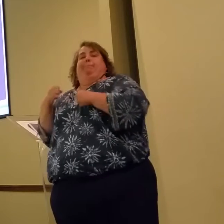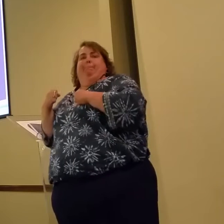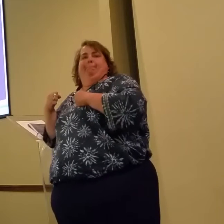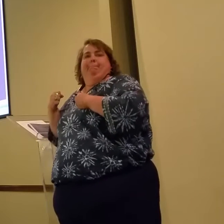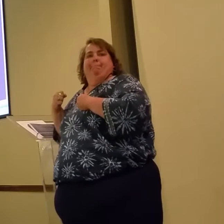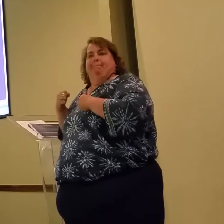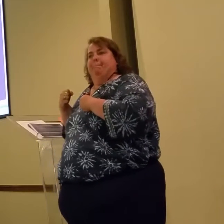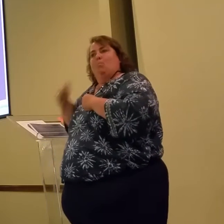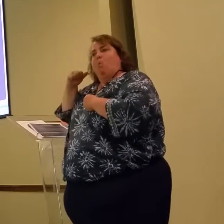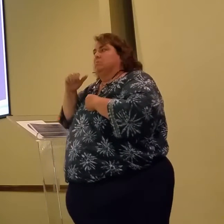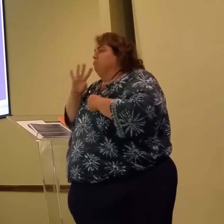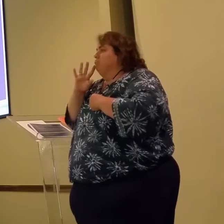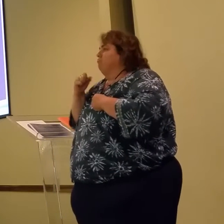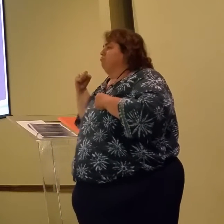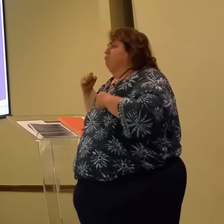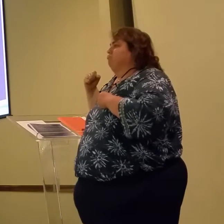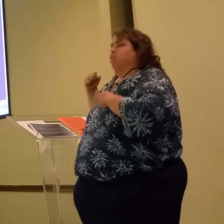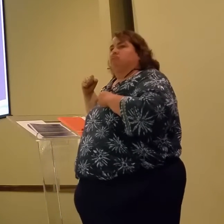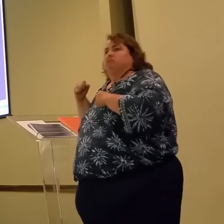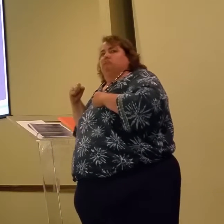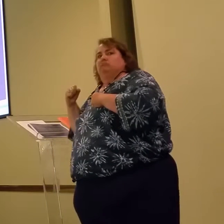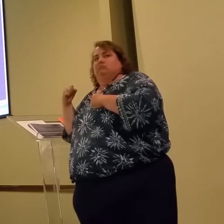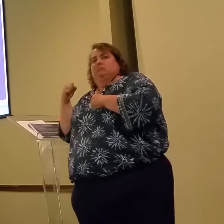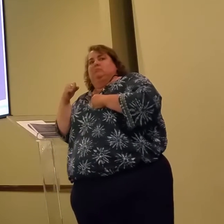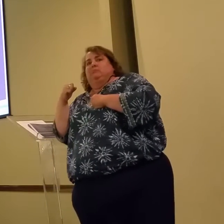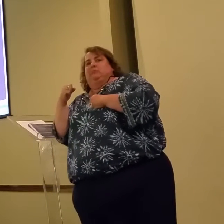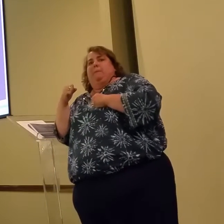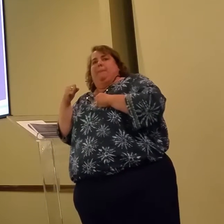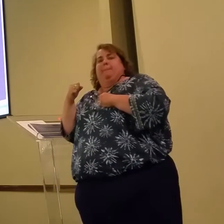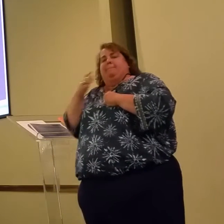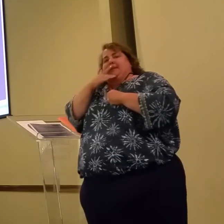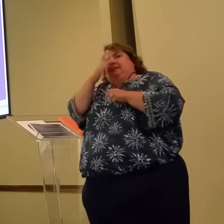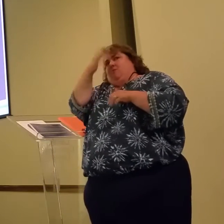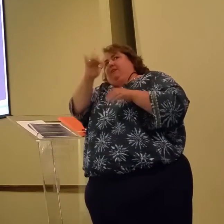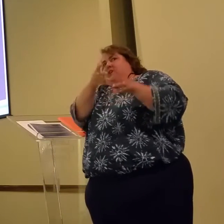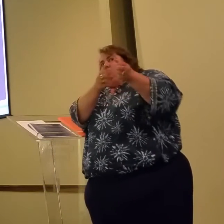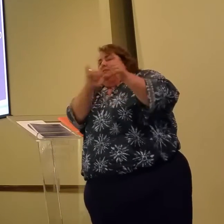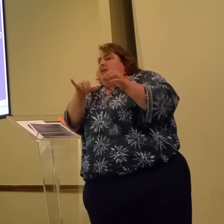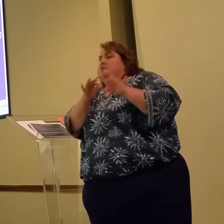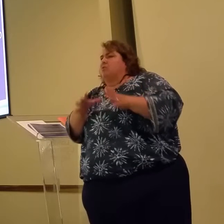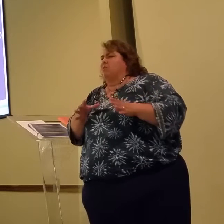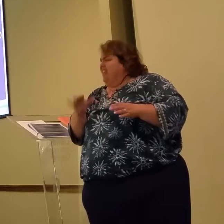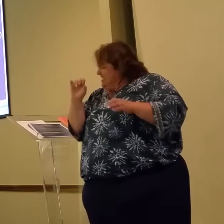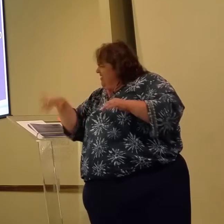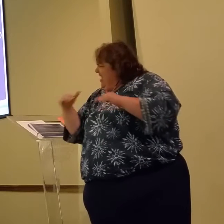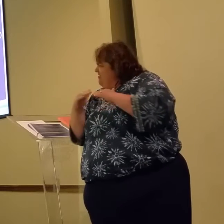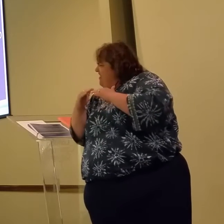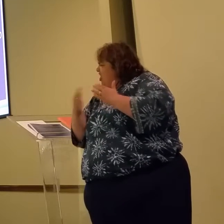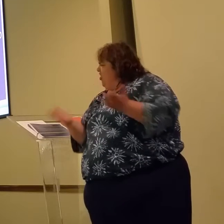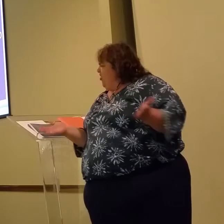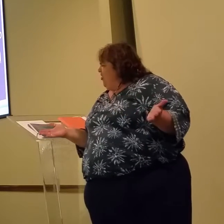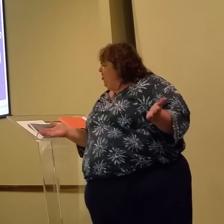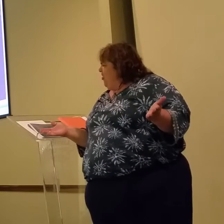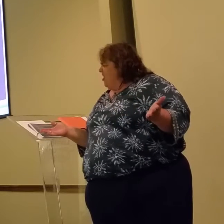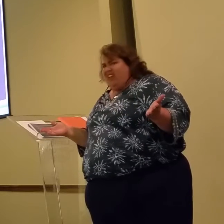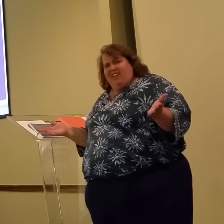something? And then you think, no, I'm not going to say it. I just don't feel comfortable. I'm not sure I trust that interpreter. And is that